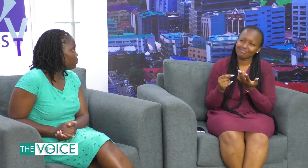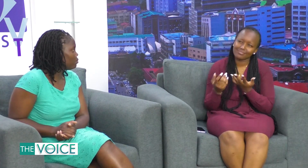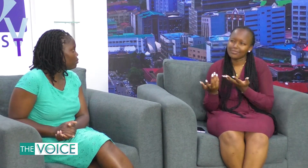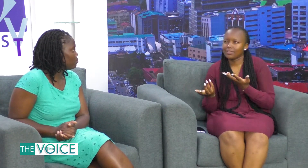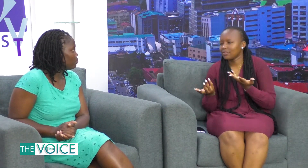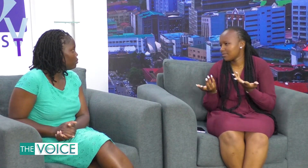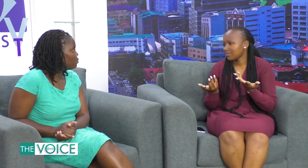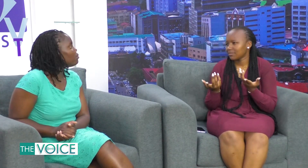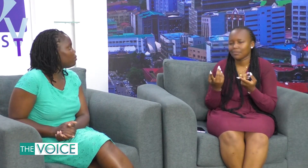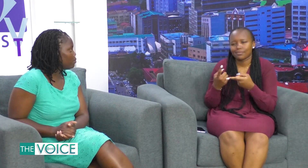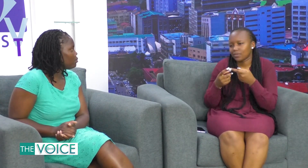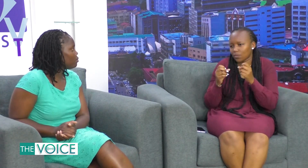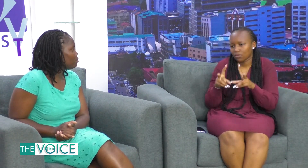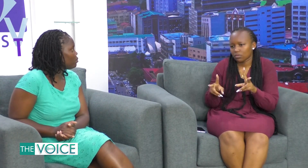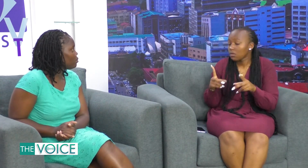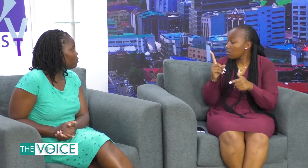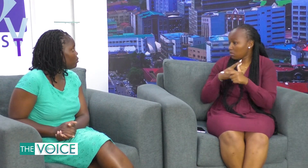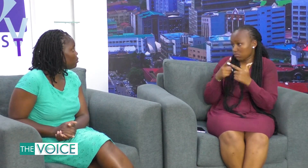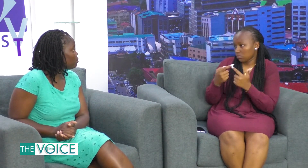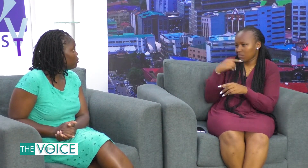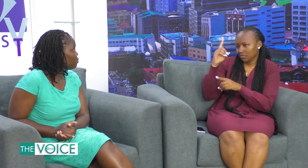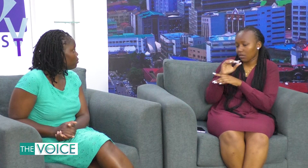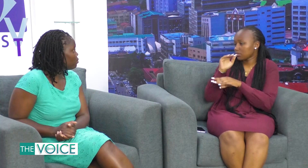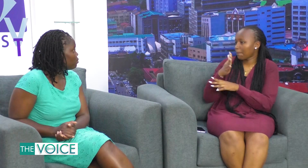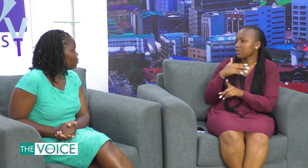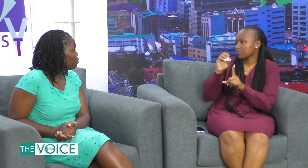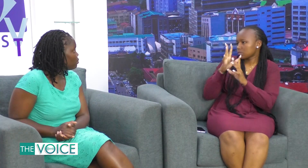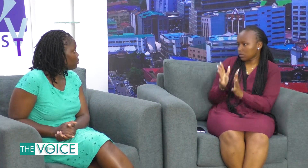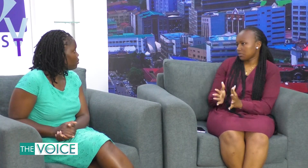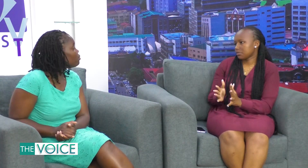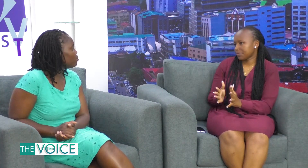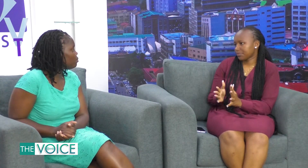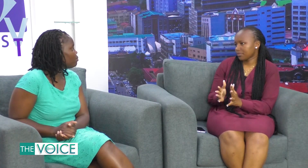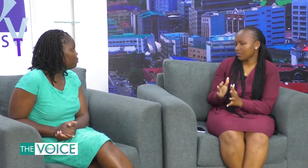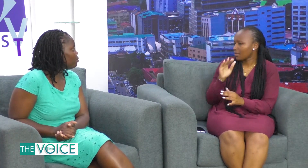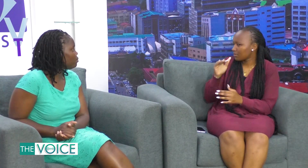because they didn't accept me to do law, so I got disappointed, but that's okay and fine with me.